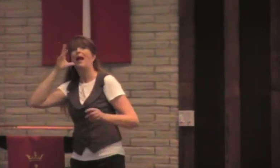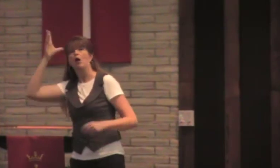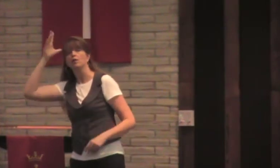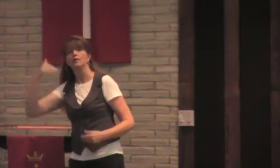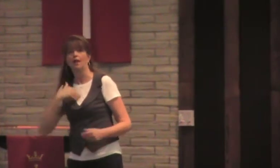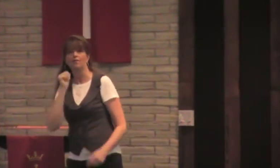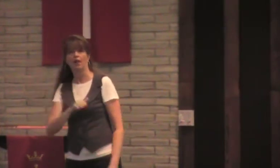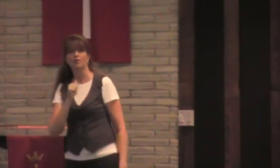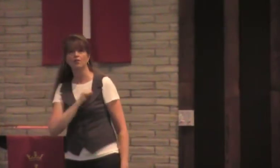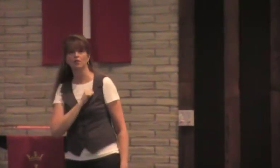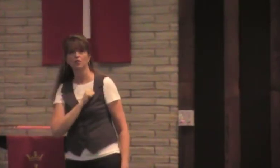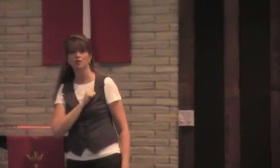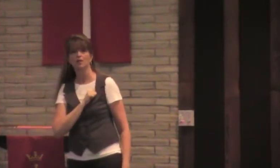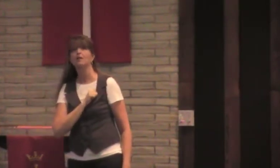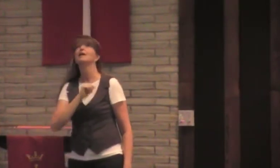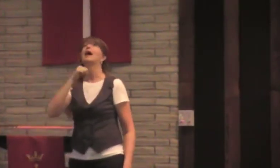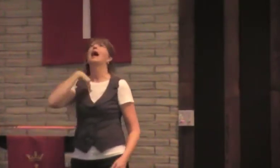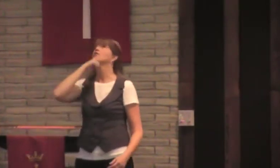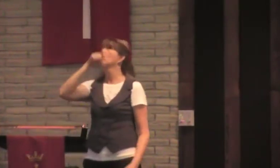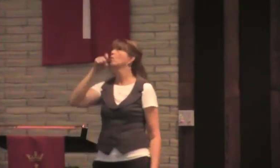they adopt the same attitude.